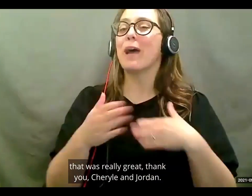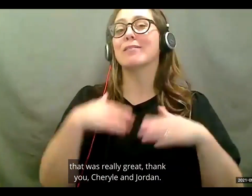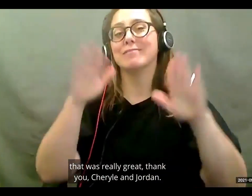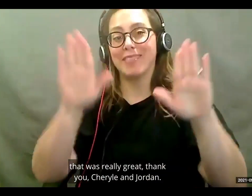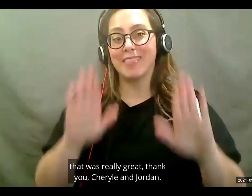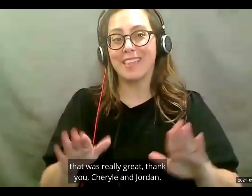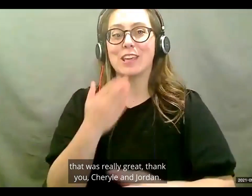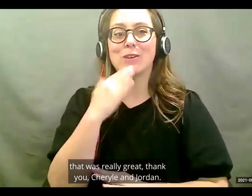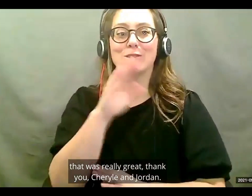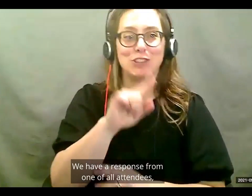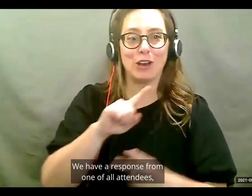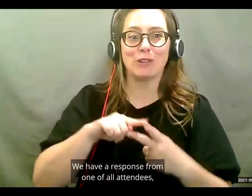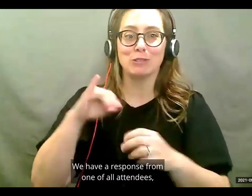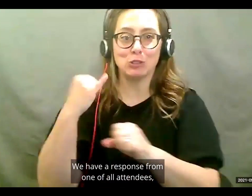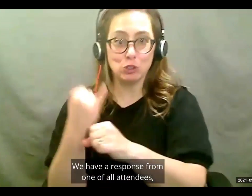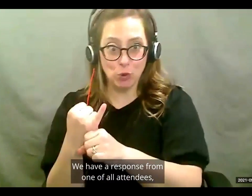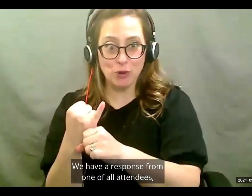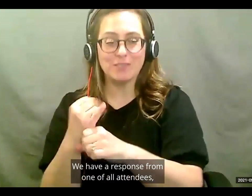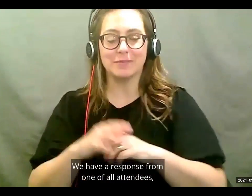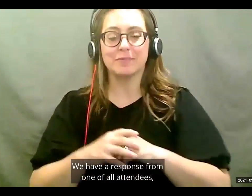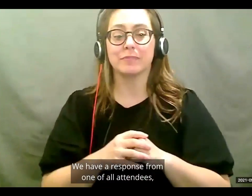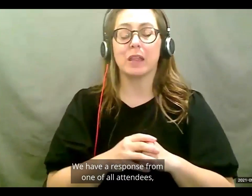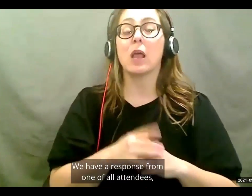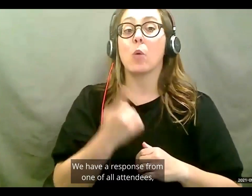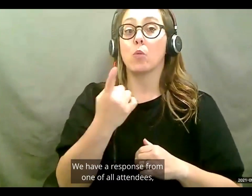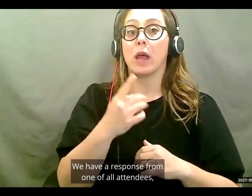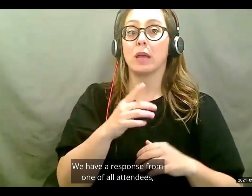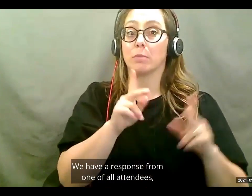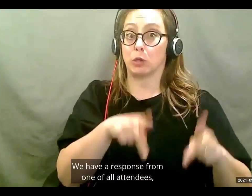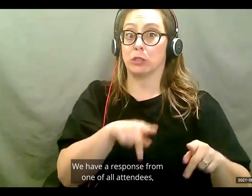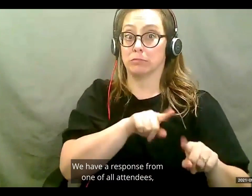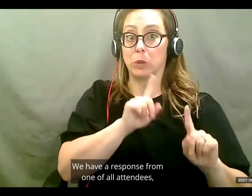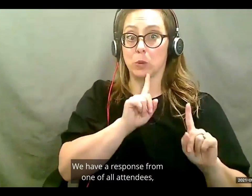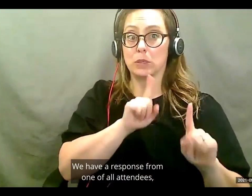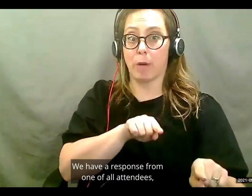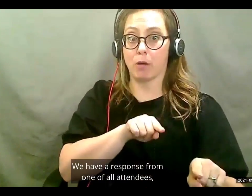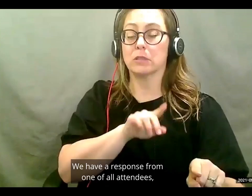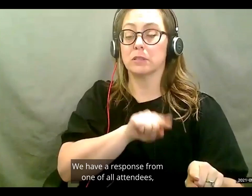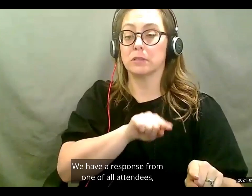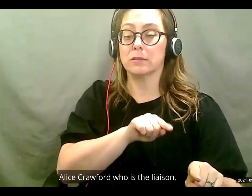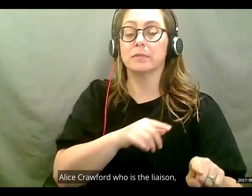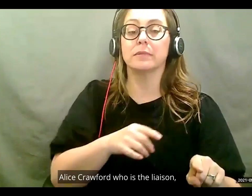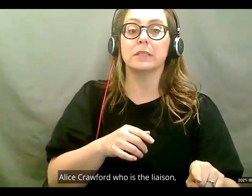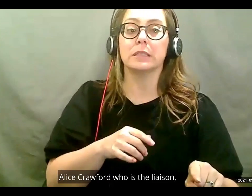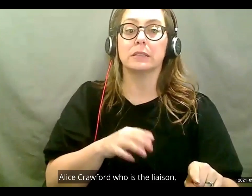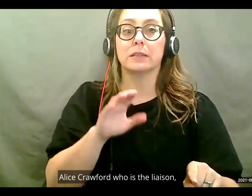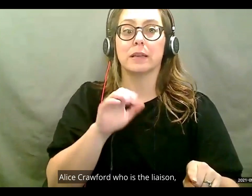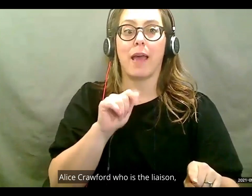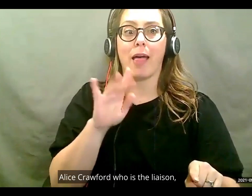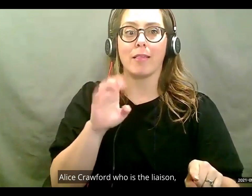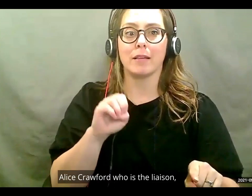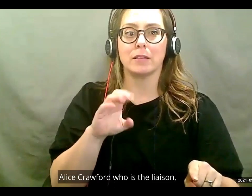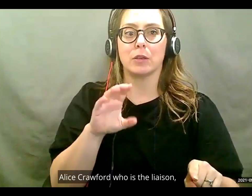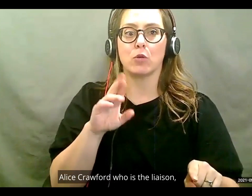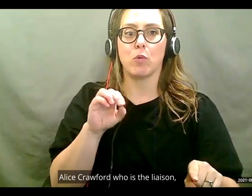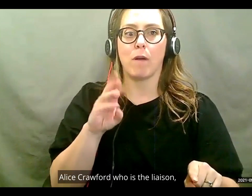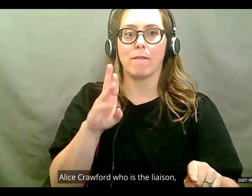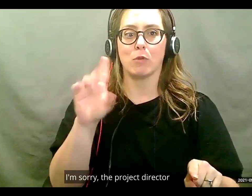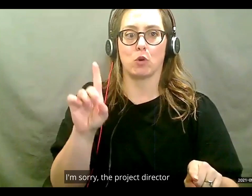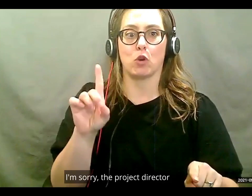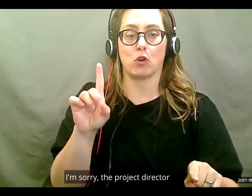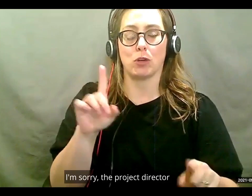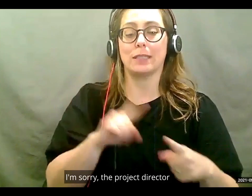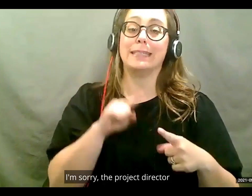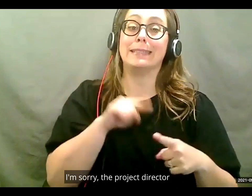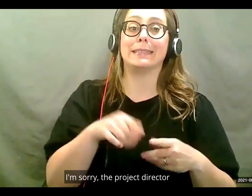Thank you, Cheryle and Jordan. We have a response from one of our attendees, Alice Crawford, who is the